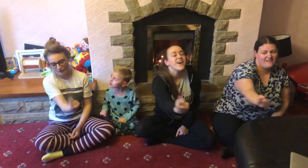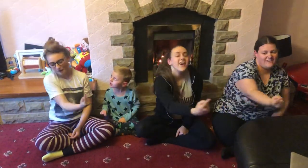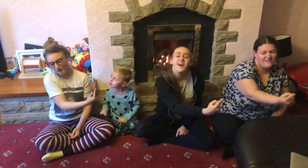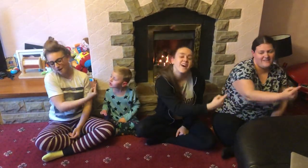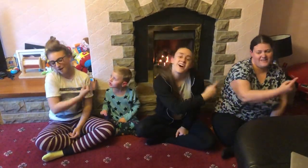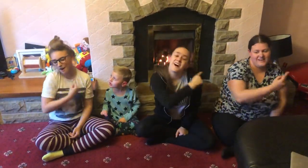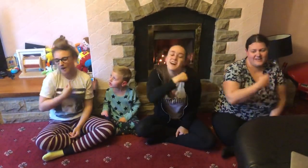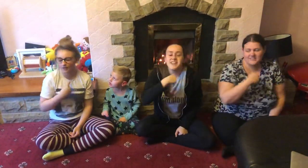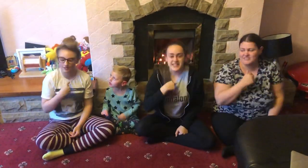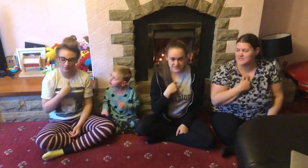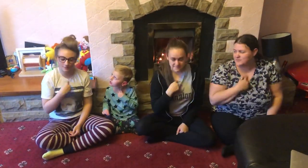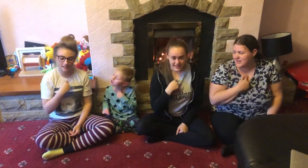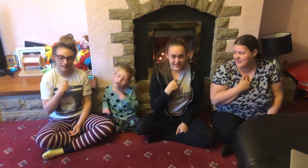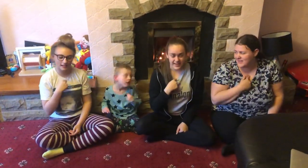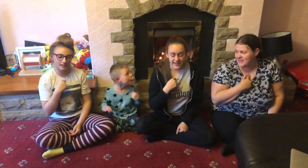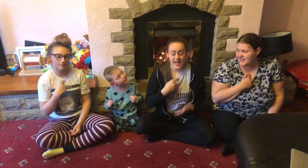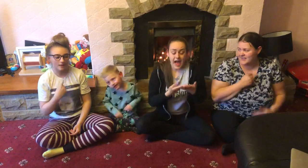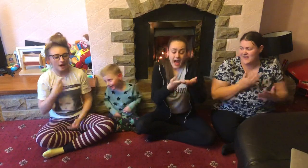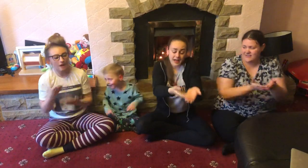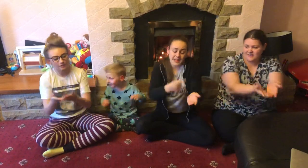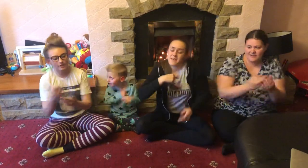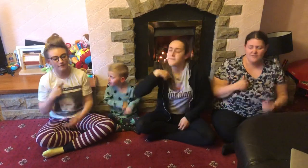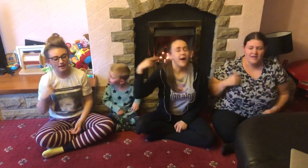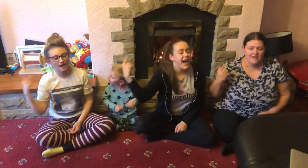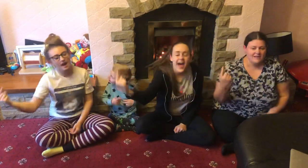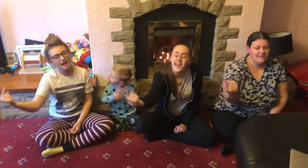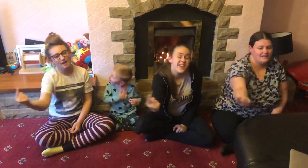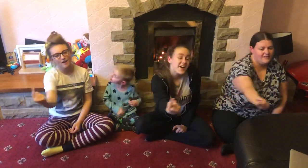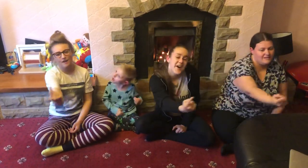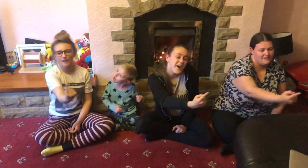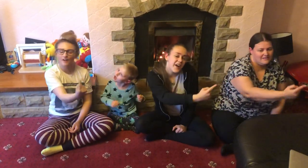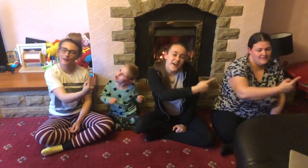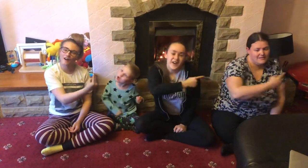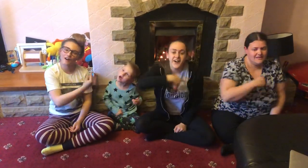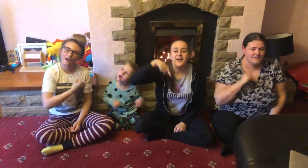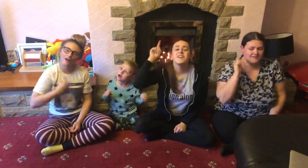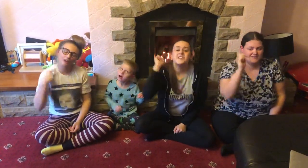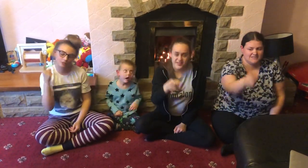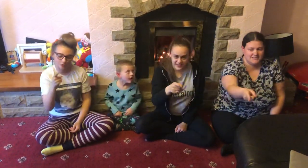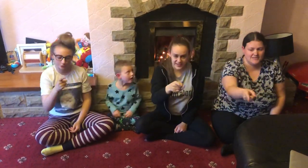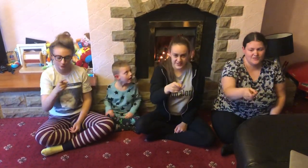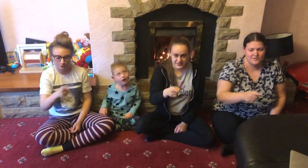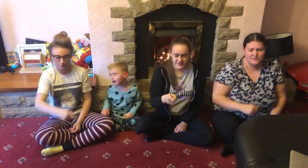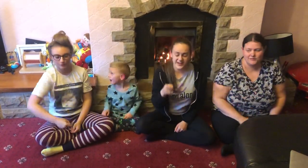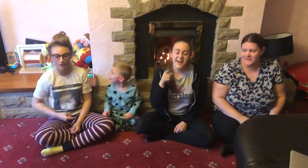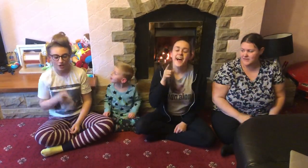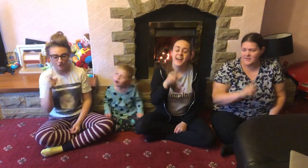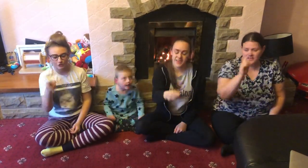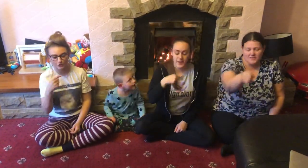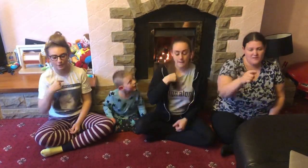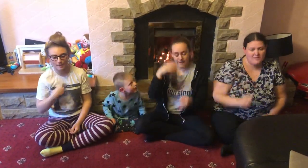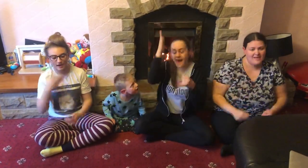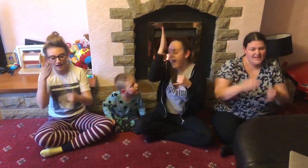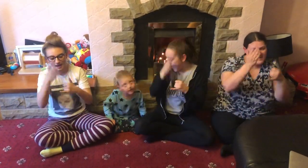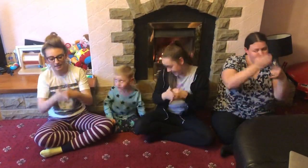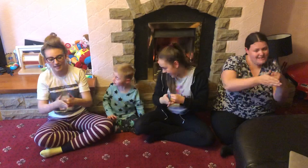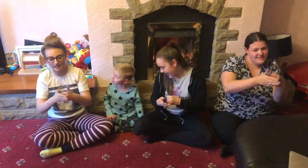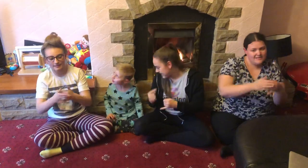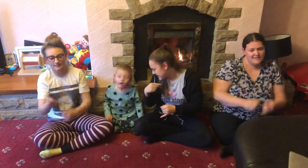to me. Give my all to you. You're my end